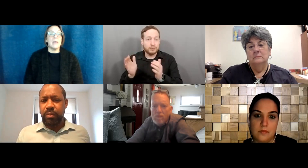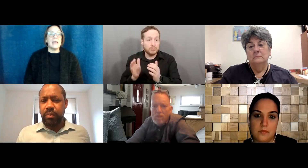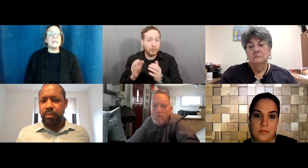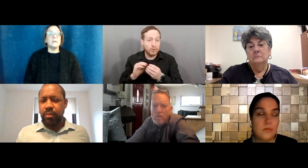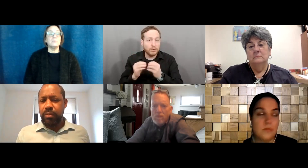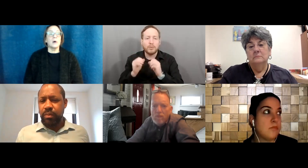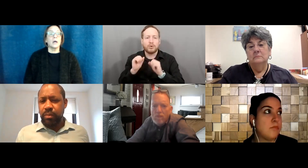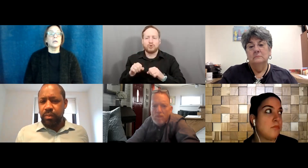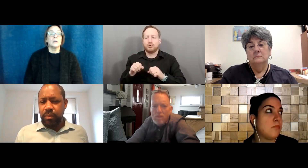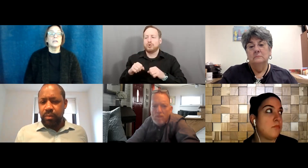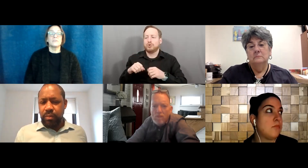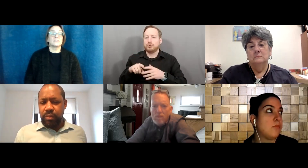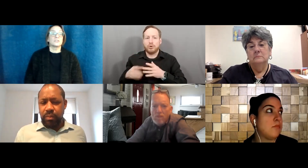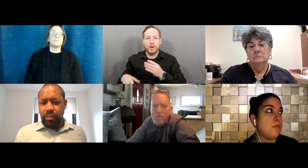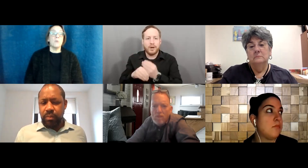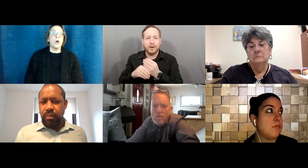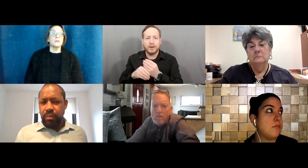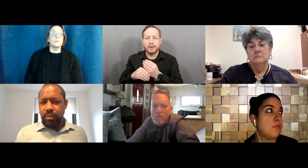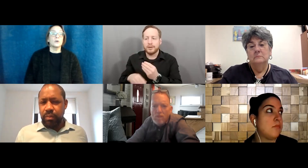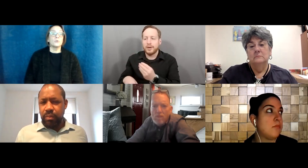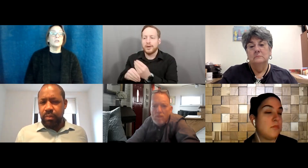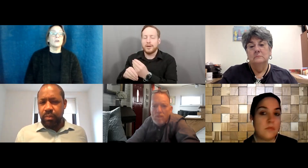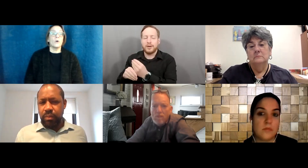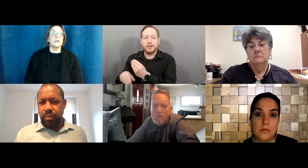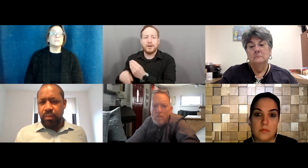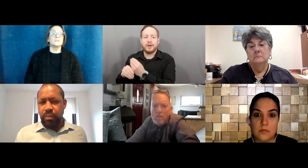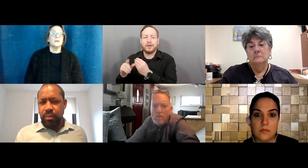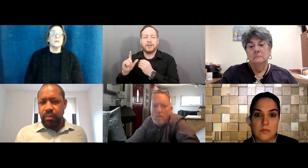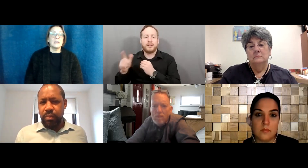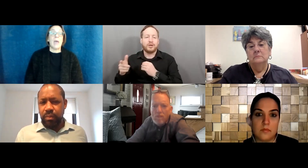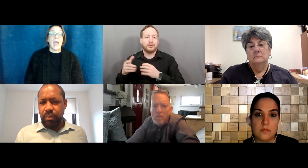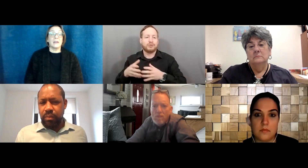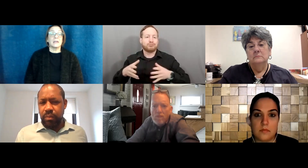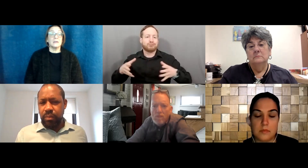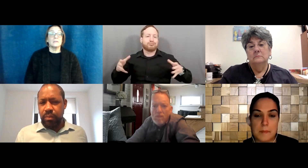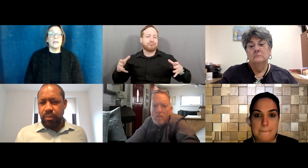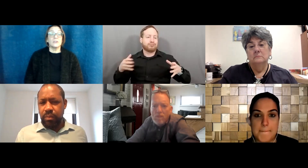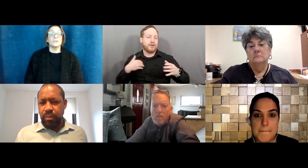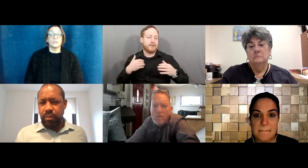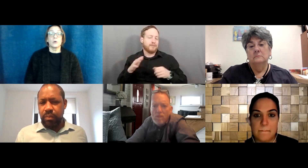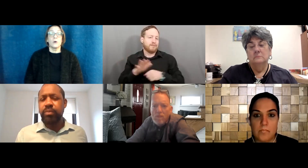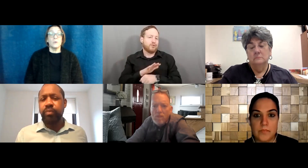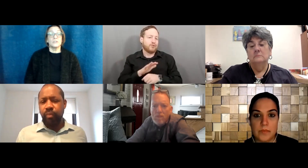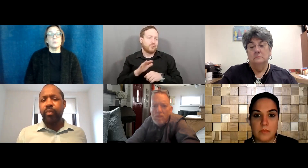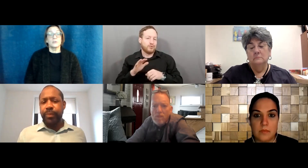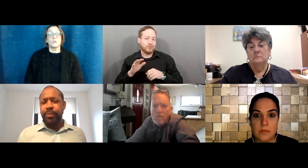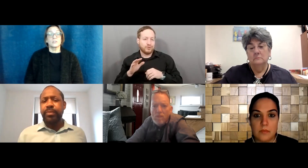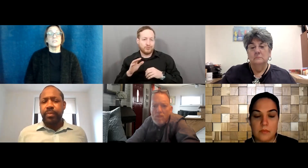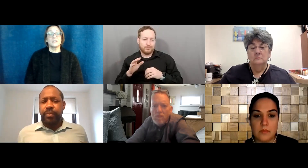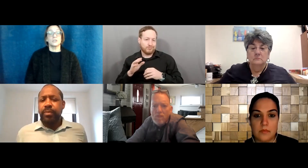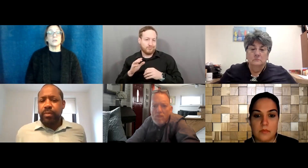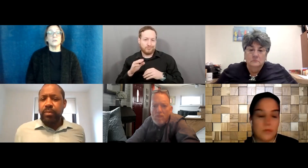how many, but if that's a small number, we could always keep adding later to grow into a